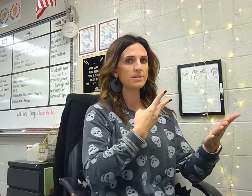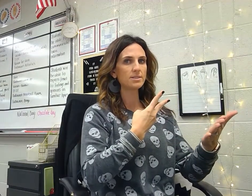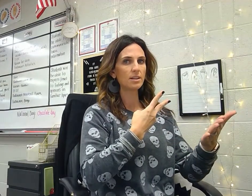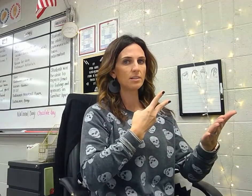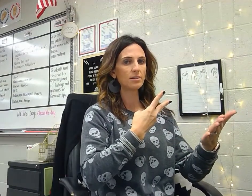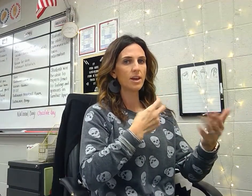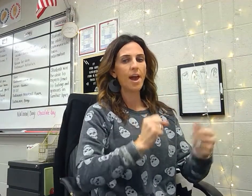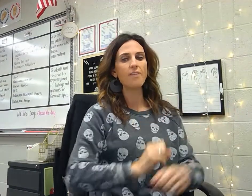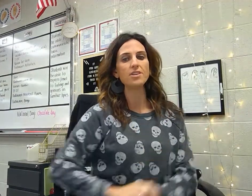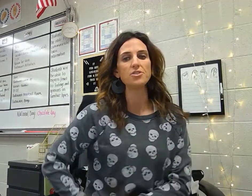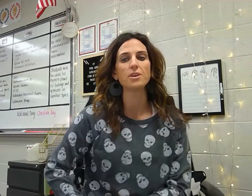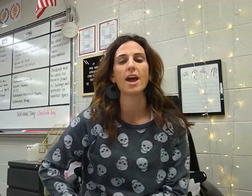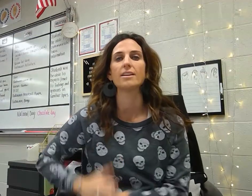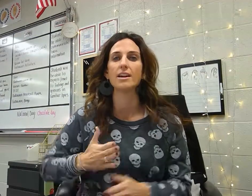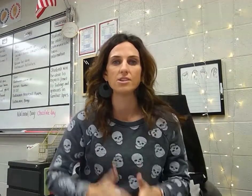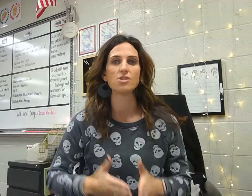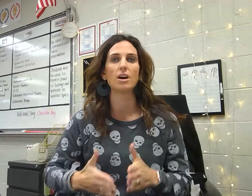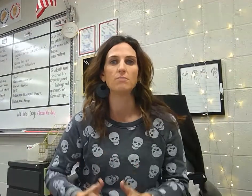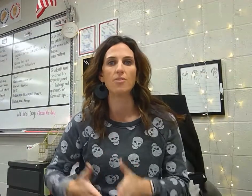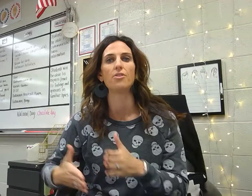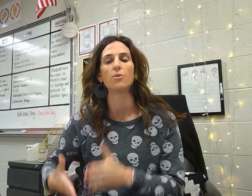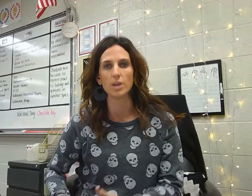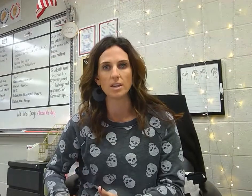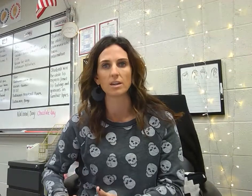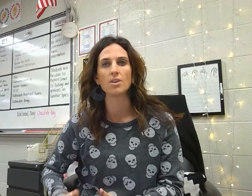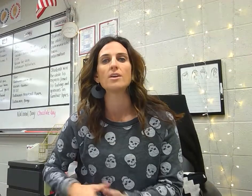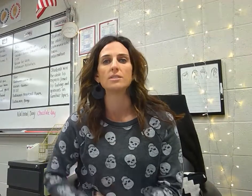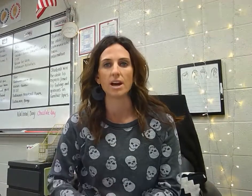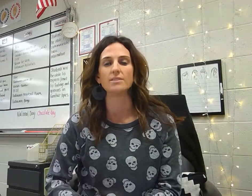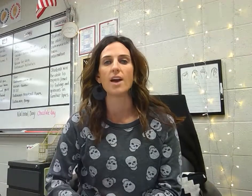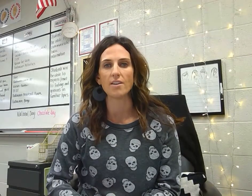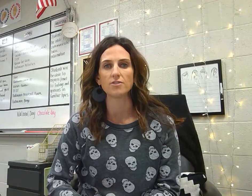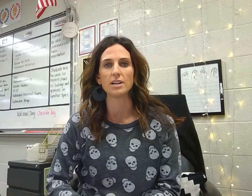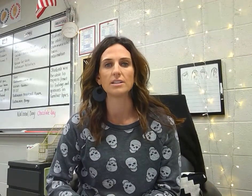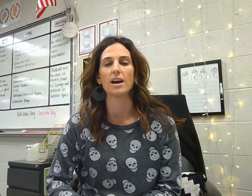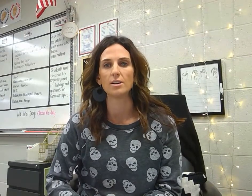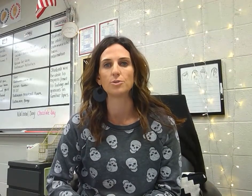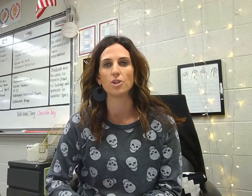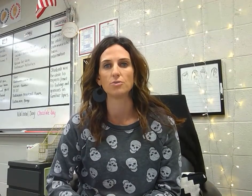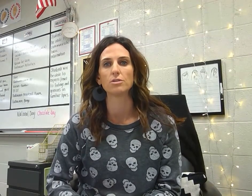twice, and then you can add a year, a month, a week signs after it to help show